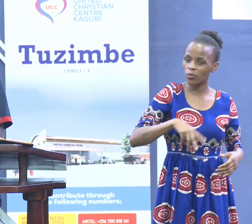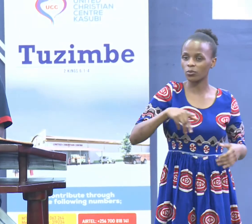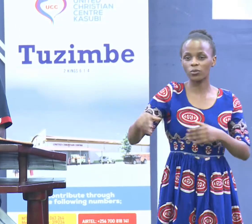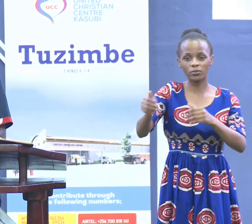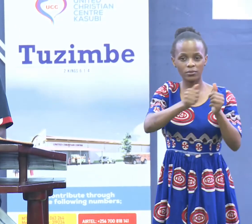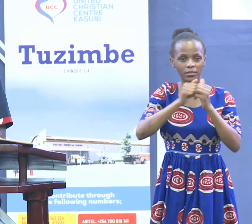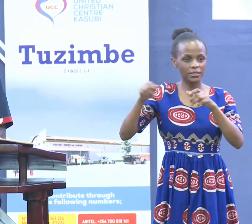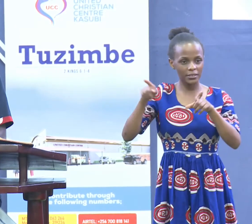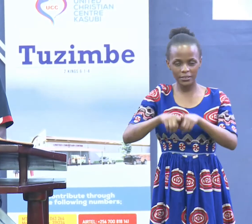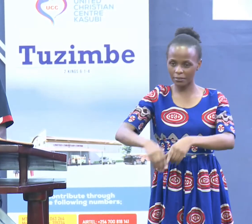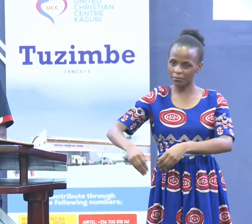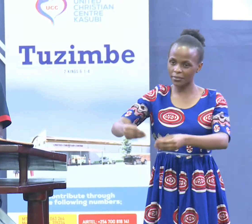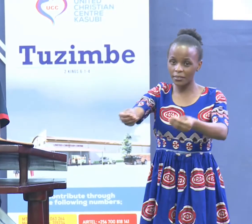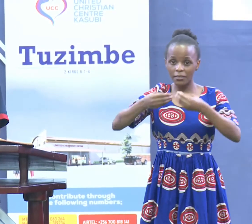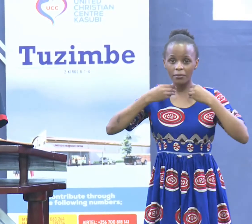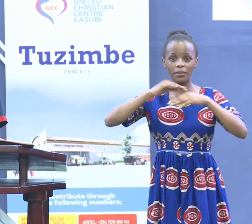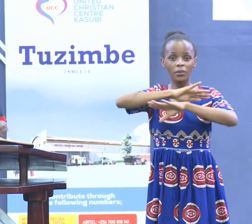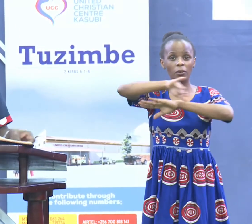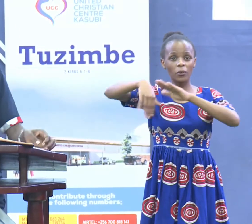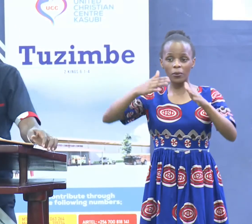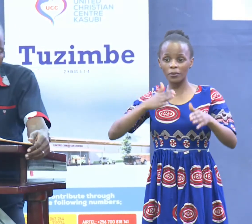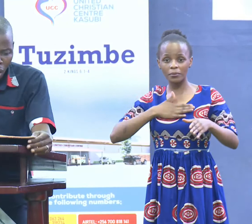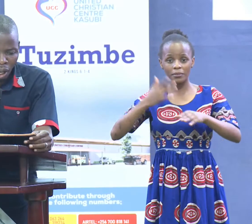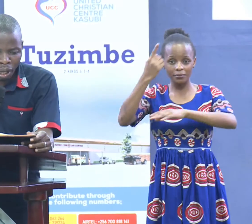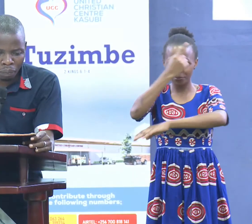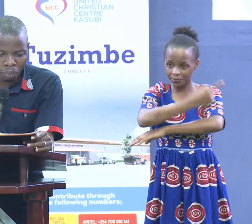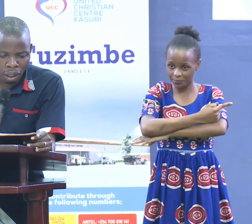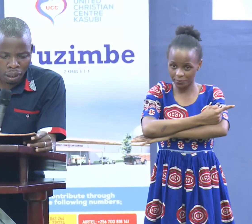eyandiisanga ennaku zange zonna okutuusa leero